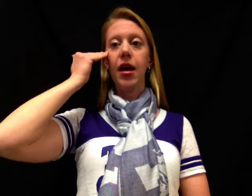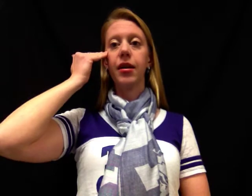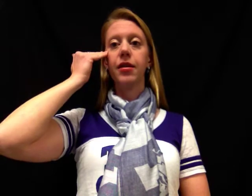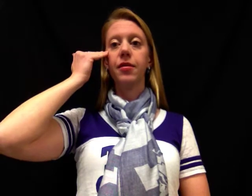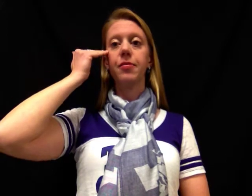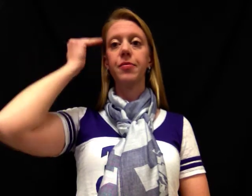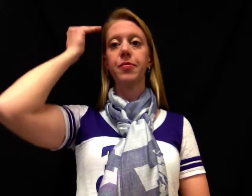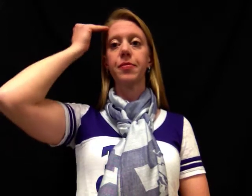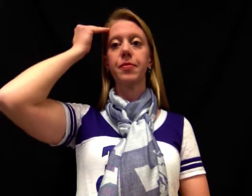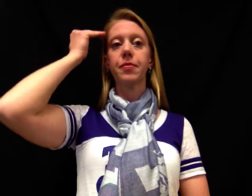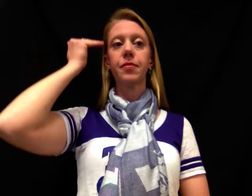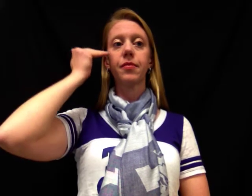head,